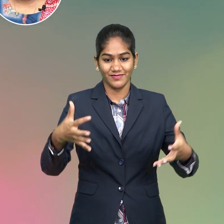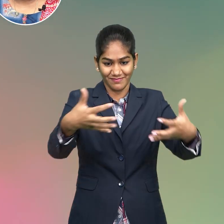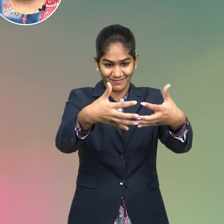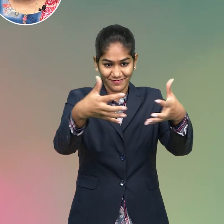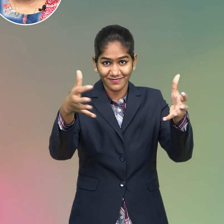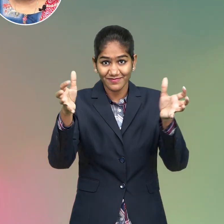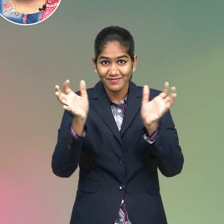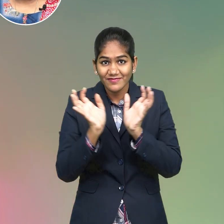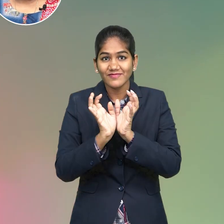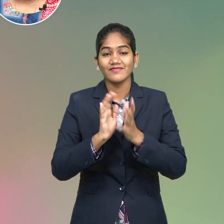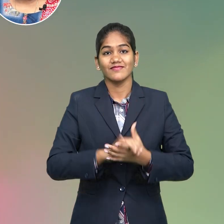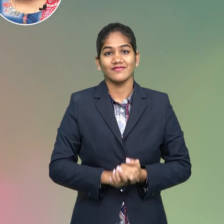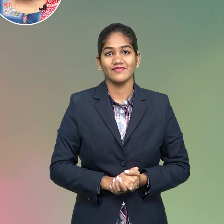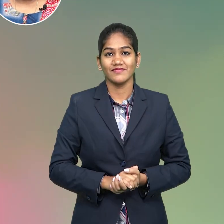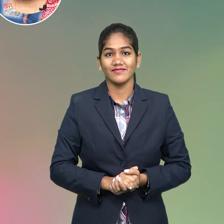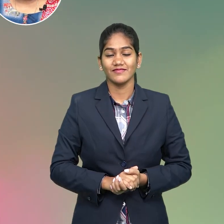latitudes,